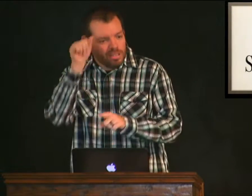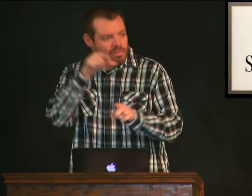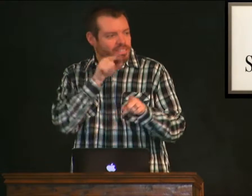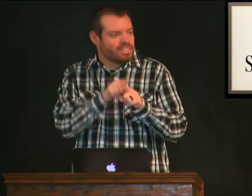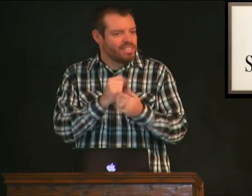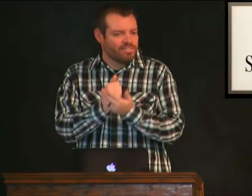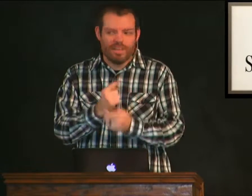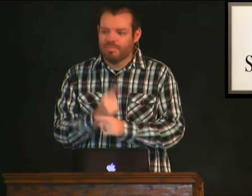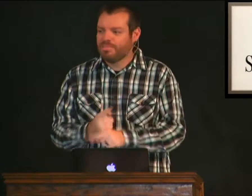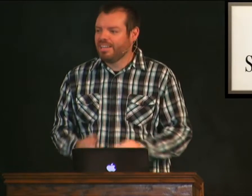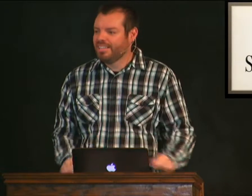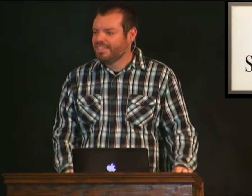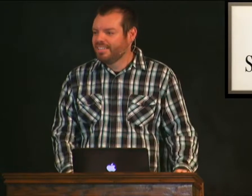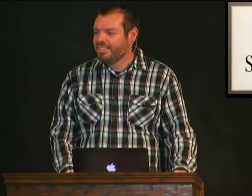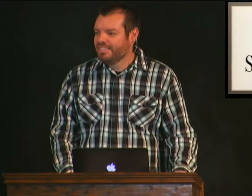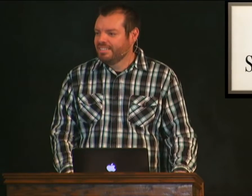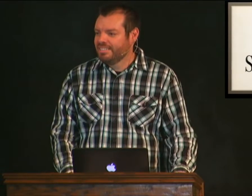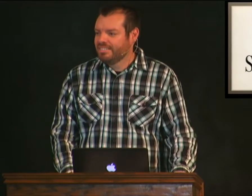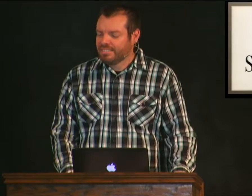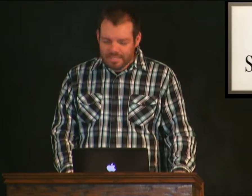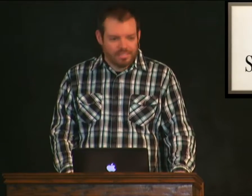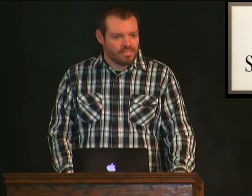You go to your brother's for help, right?